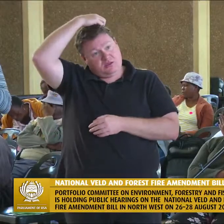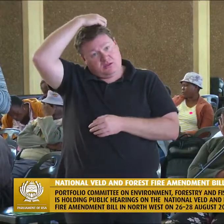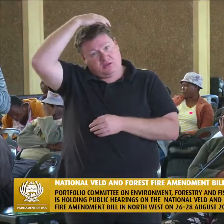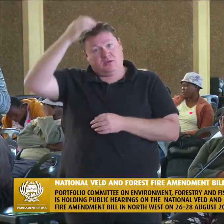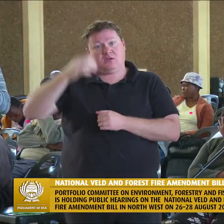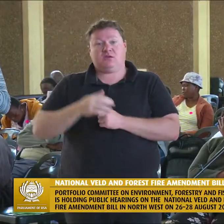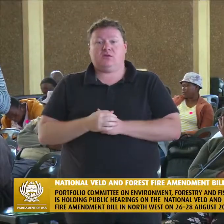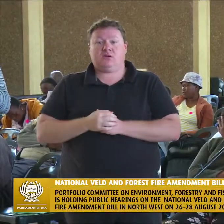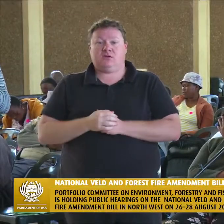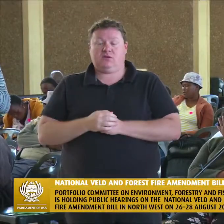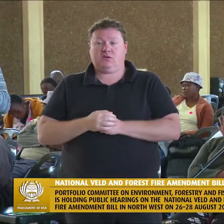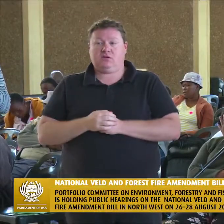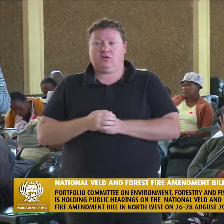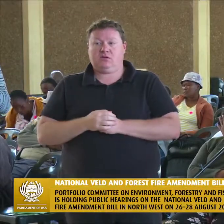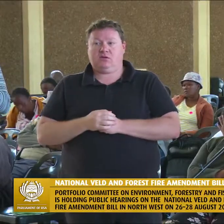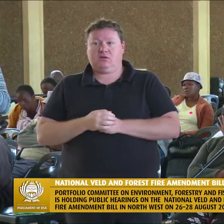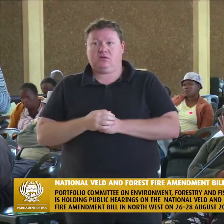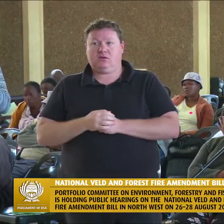fell